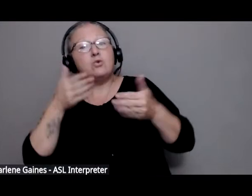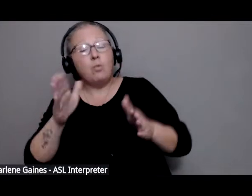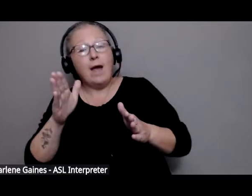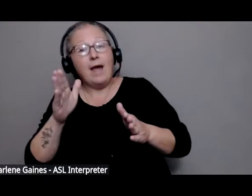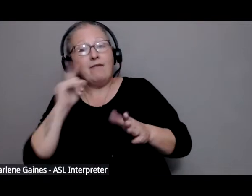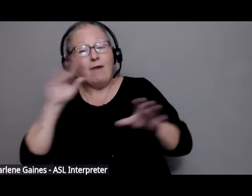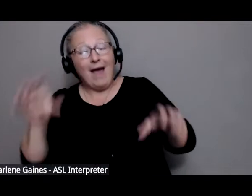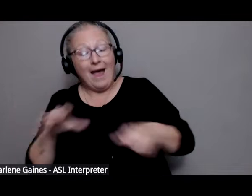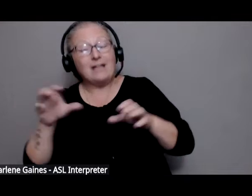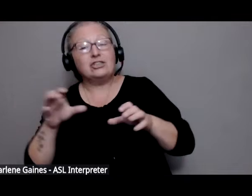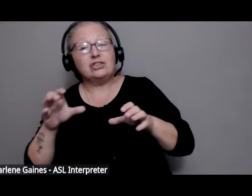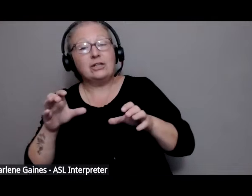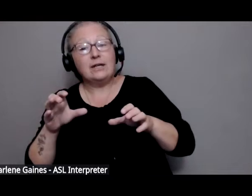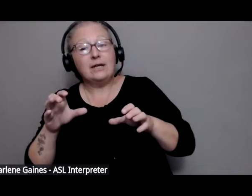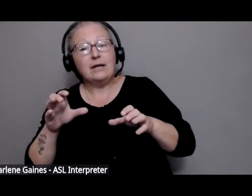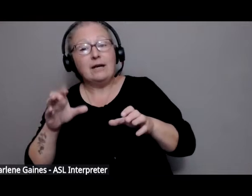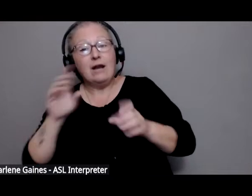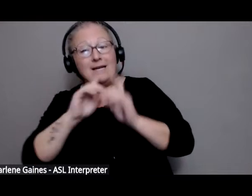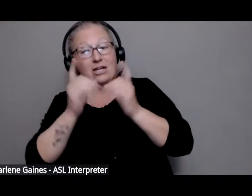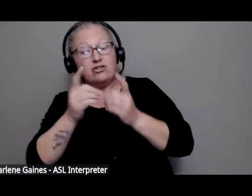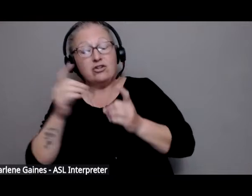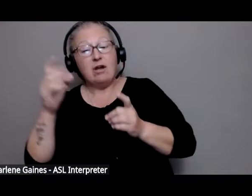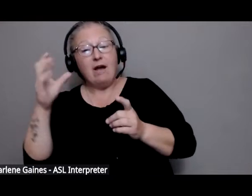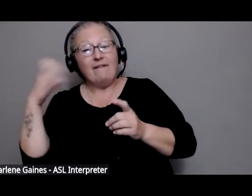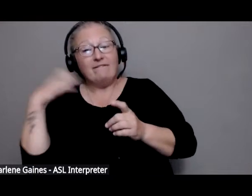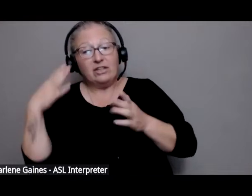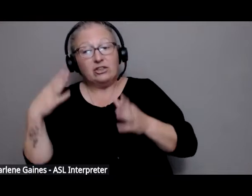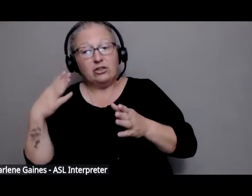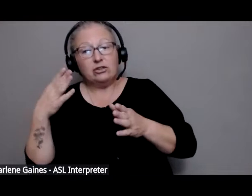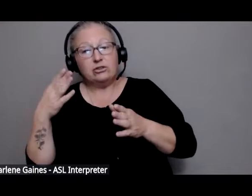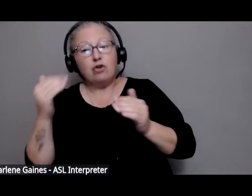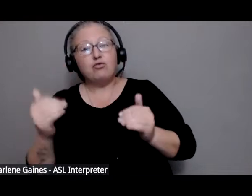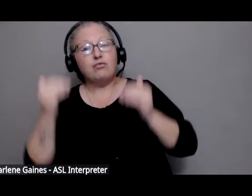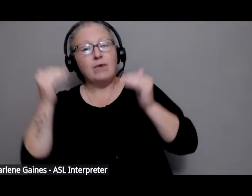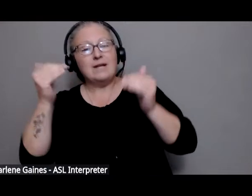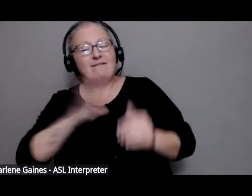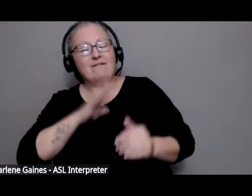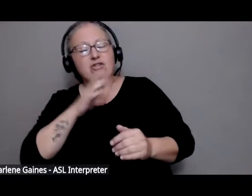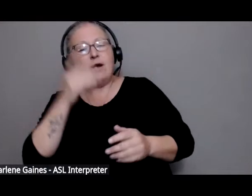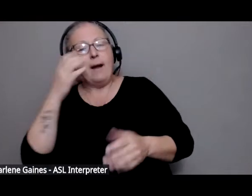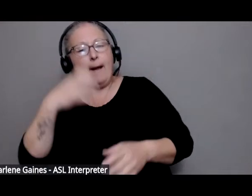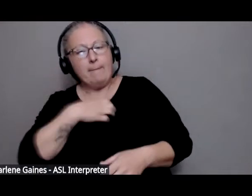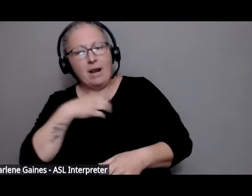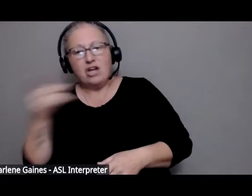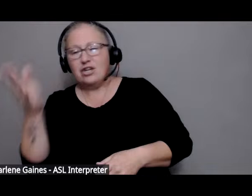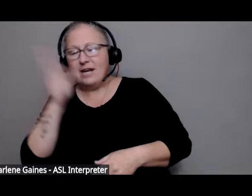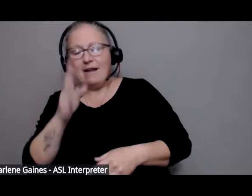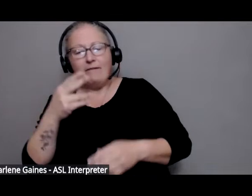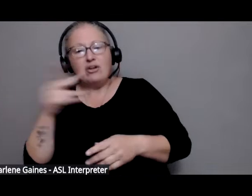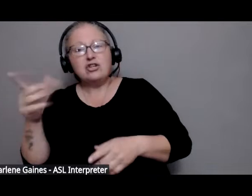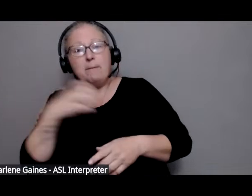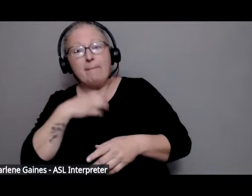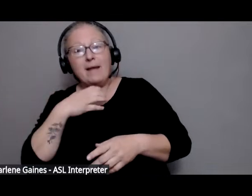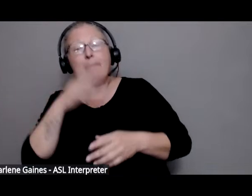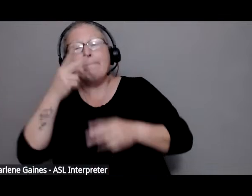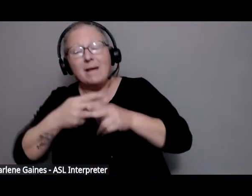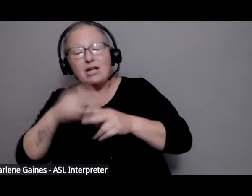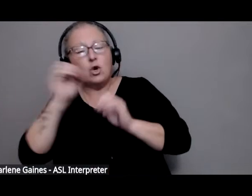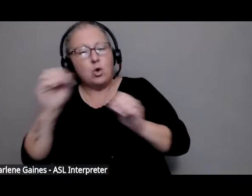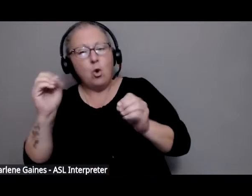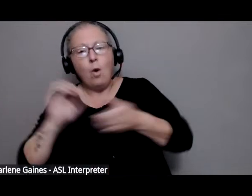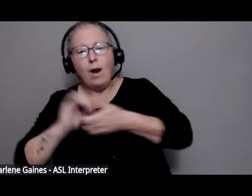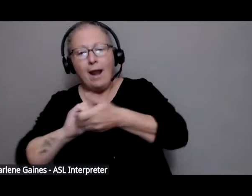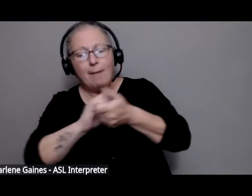action by district officials is to raise official complaints. She mentioned no collaborative or informative paths.